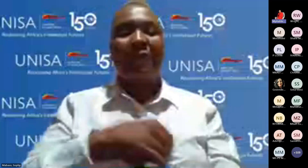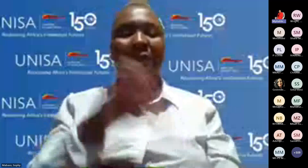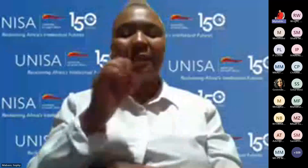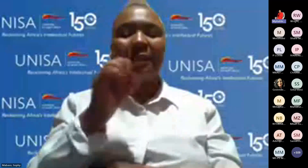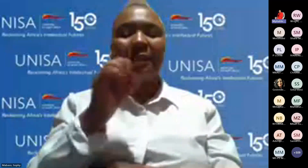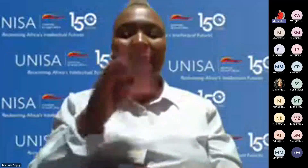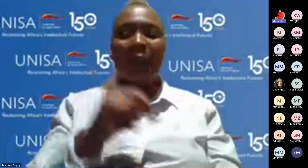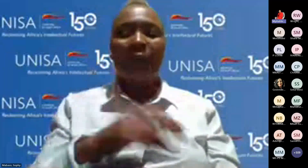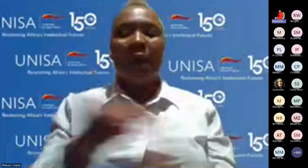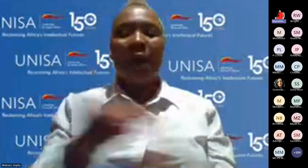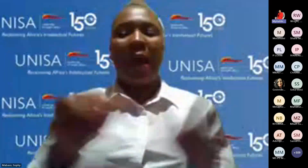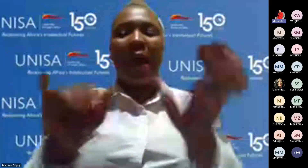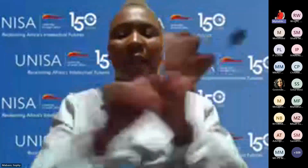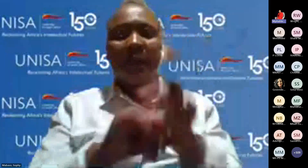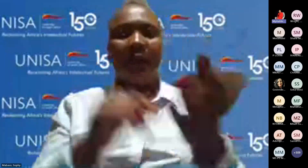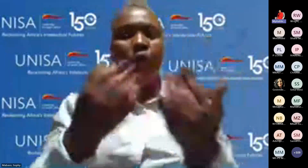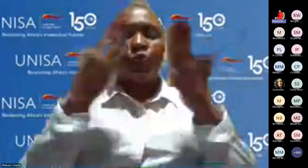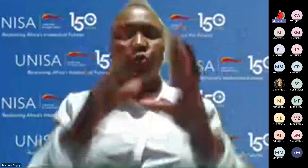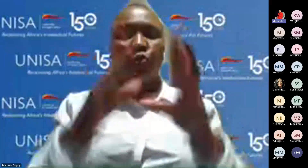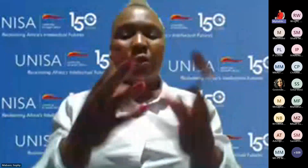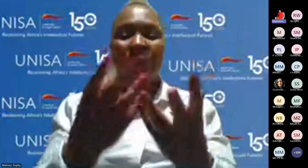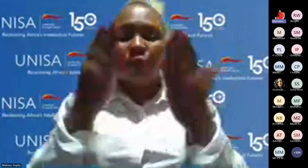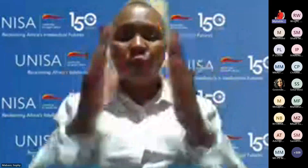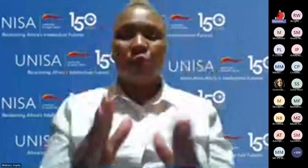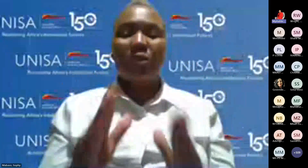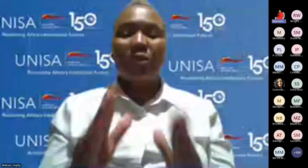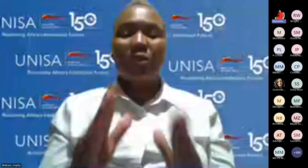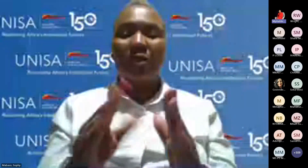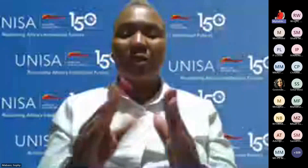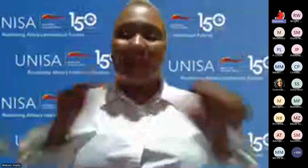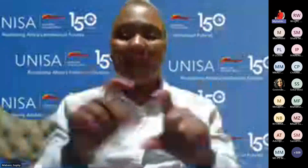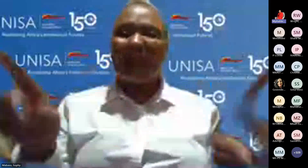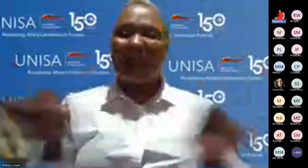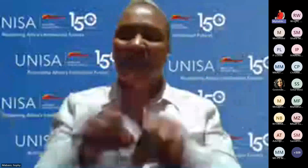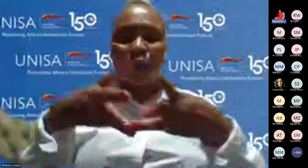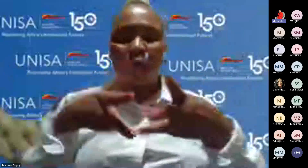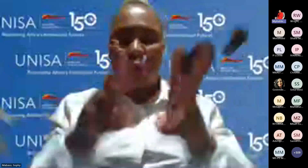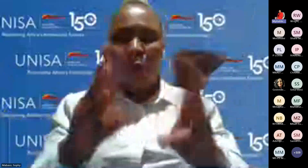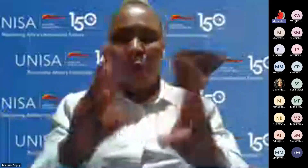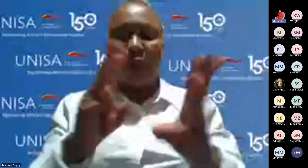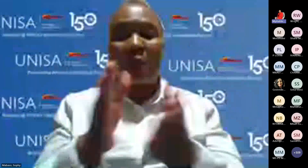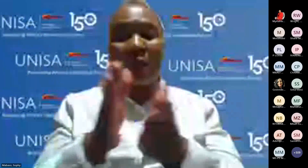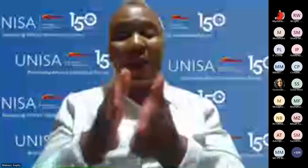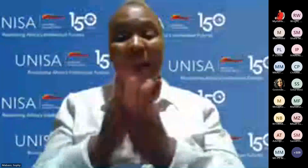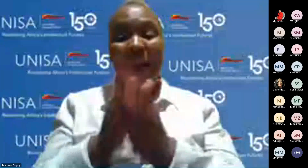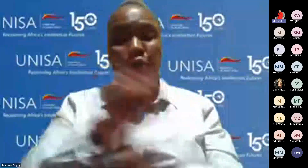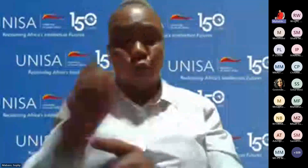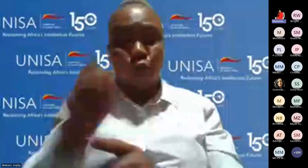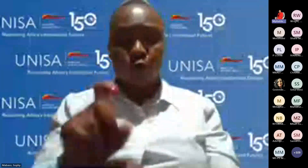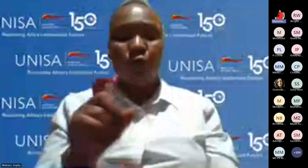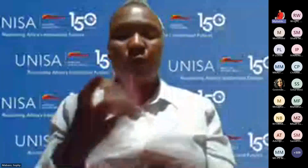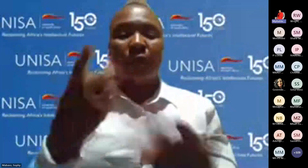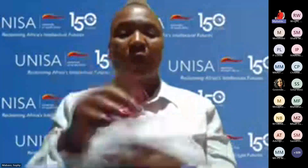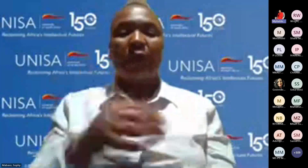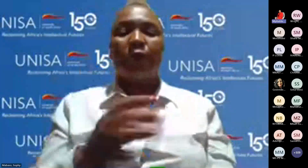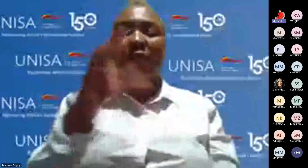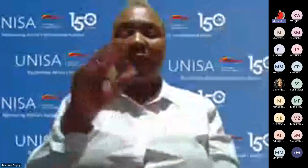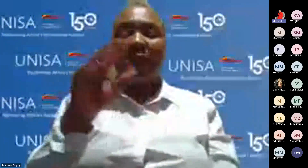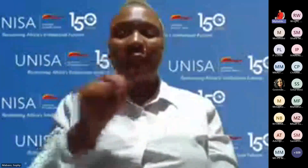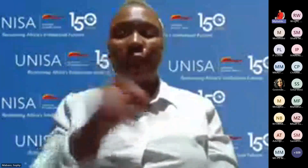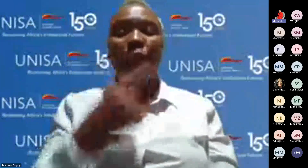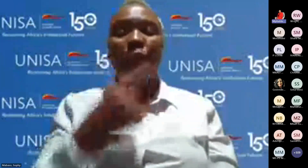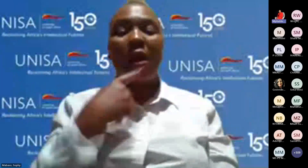your student card. The very same way, it will prompt you to scan your answer